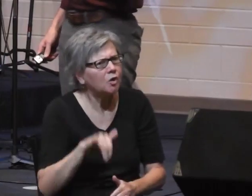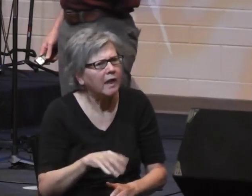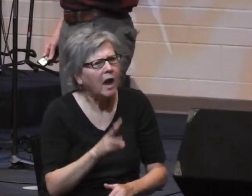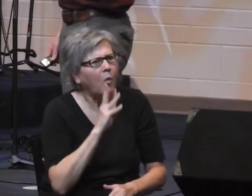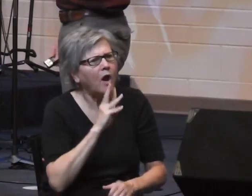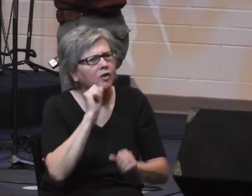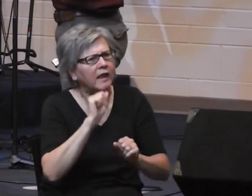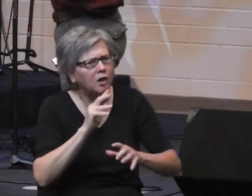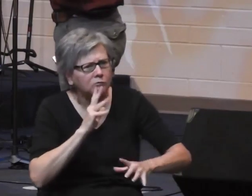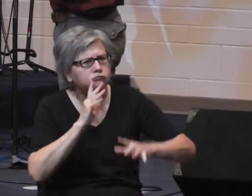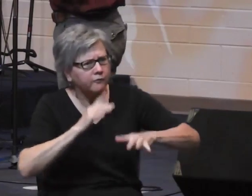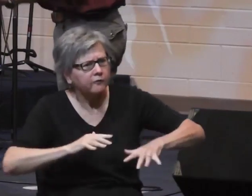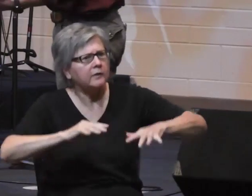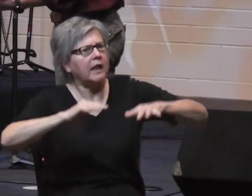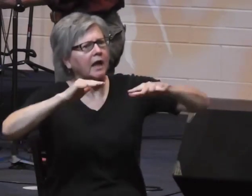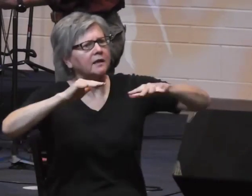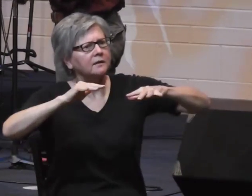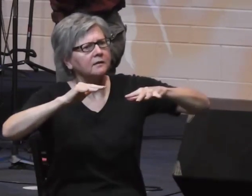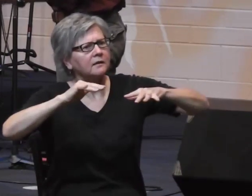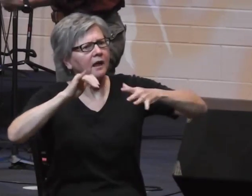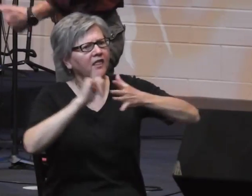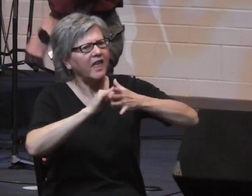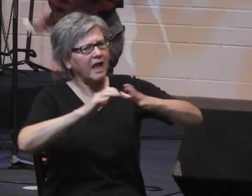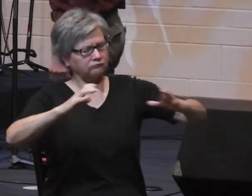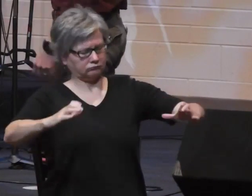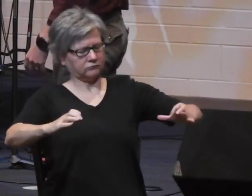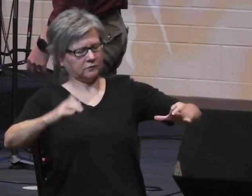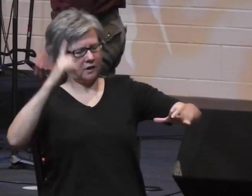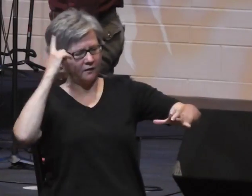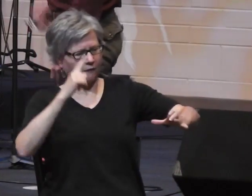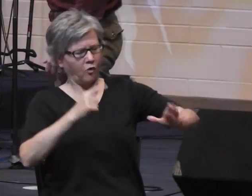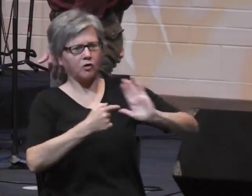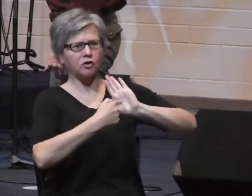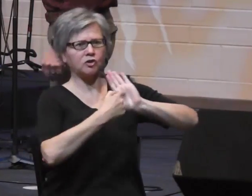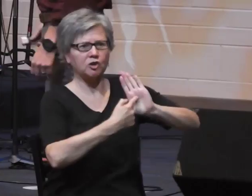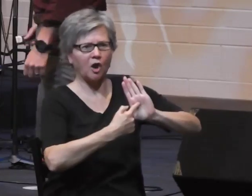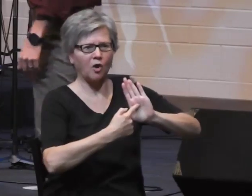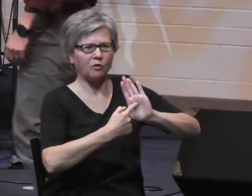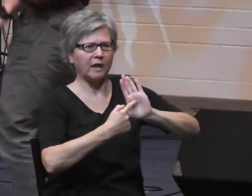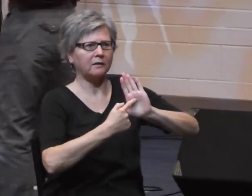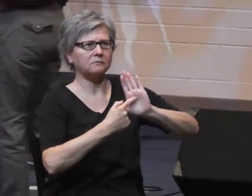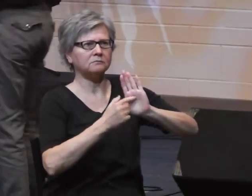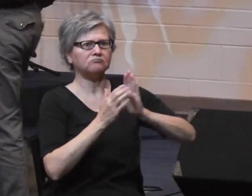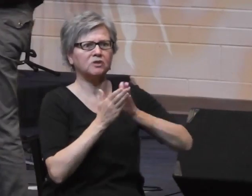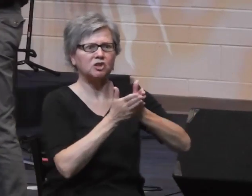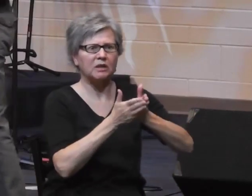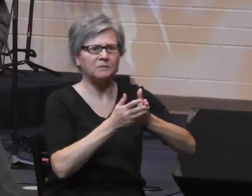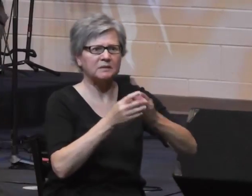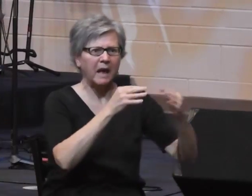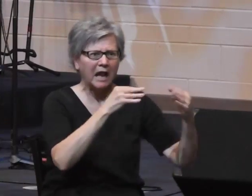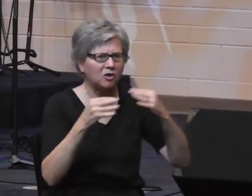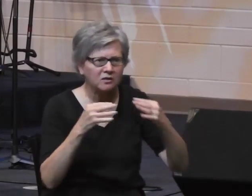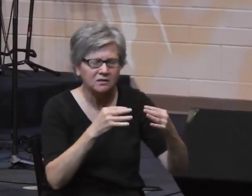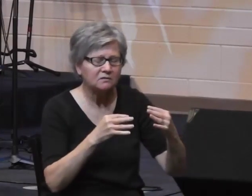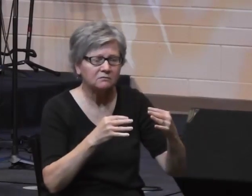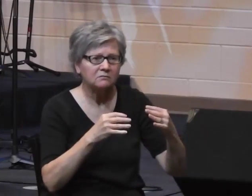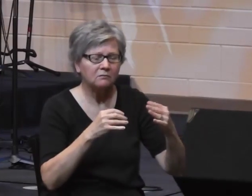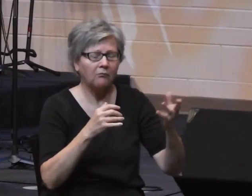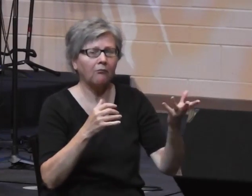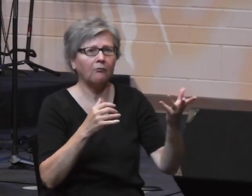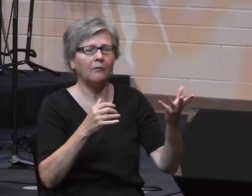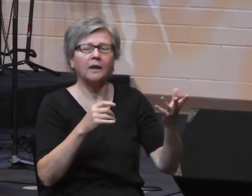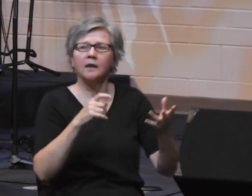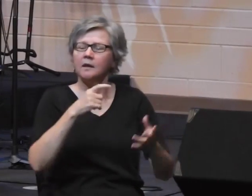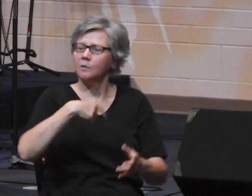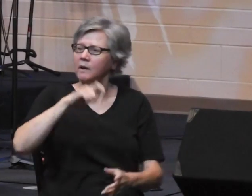Colosseum in order to reenact naval battles for people? They fill it up with water. I read that. I was like, that's incredible. We gotta